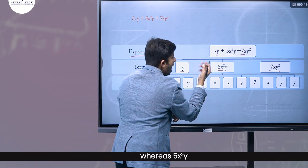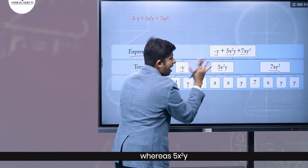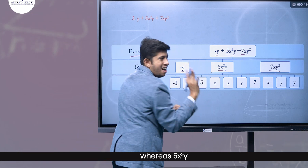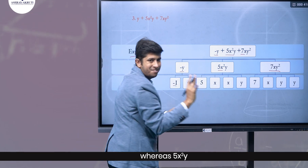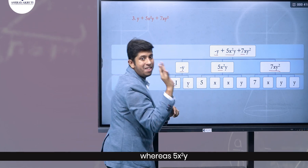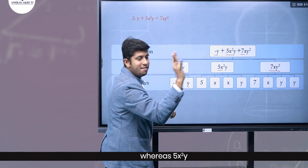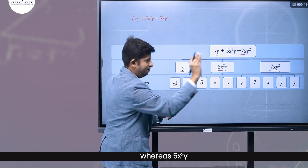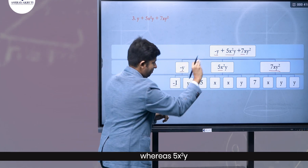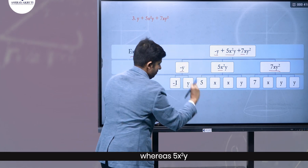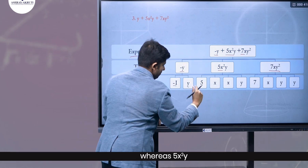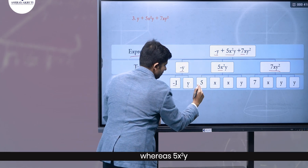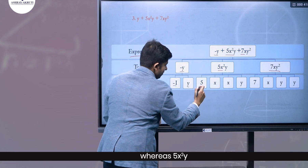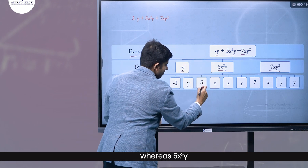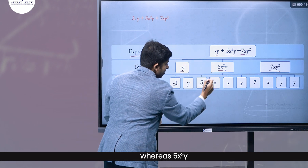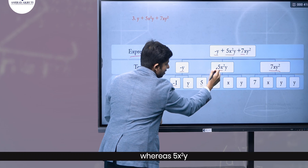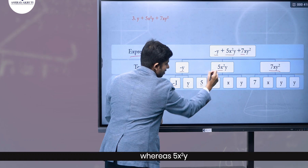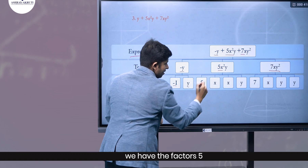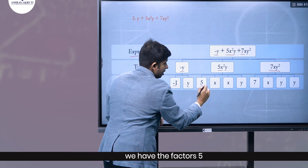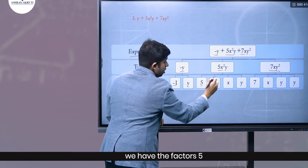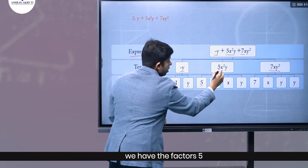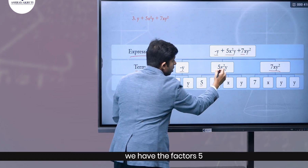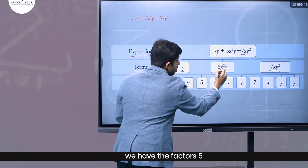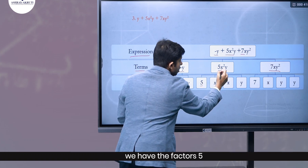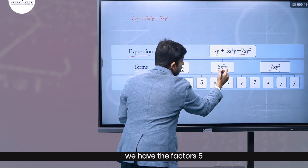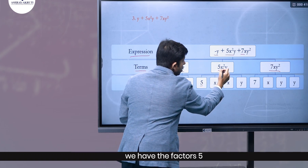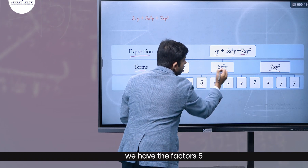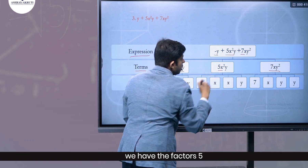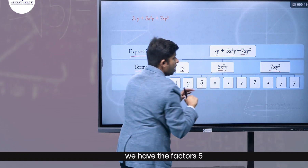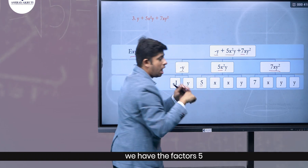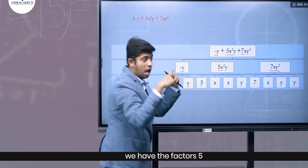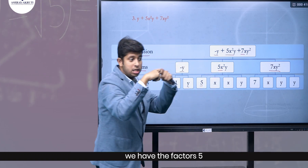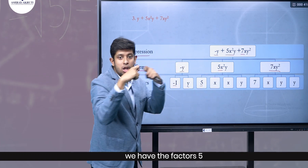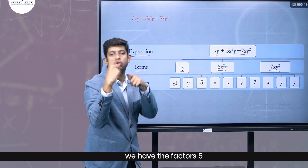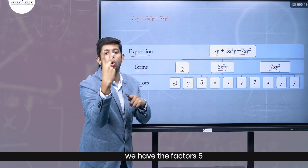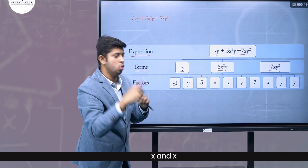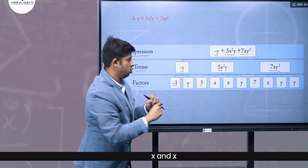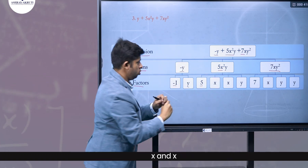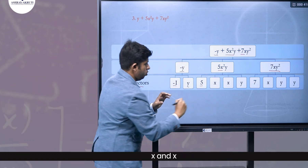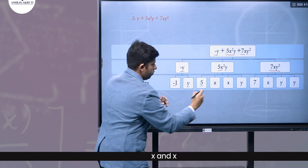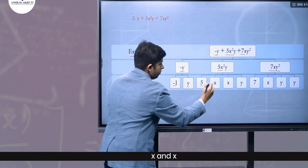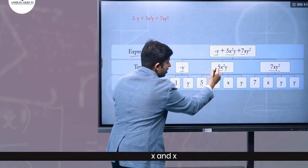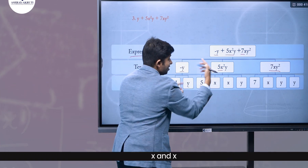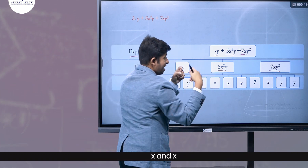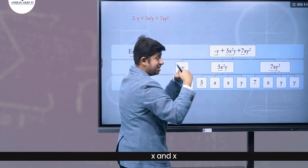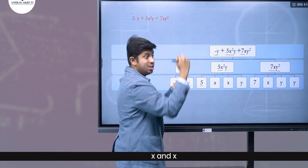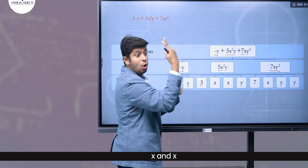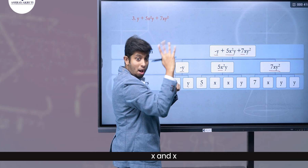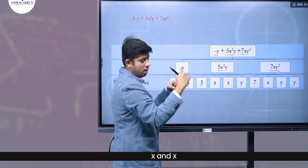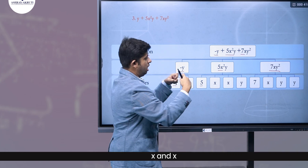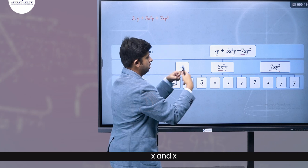Whereas for 5x square y, we have the factors 5, x and x